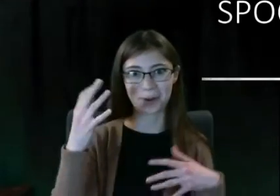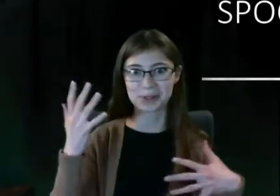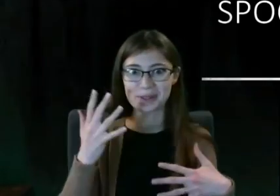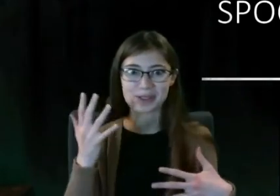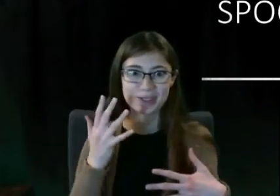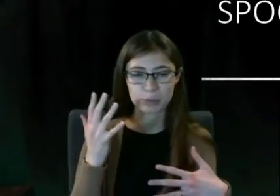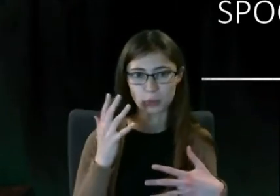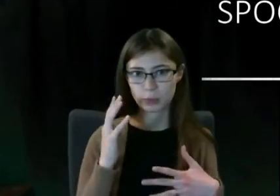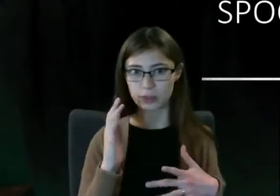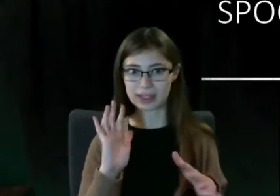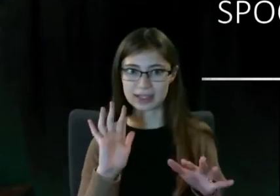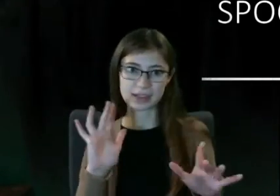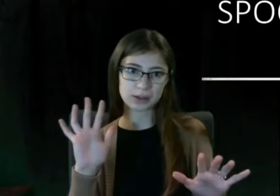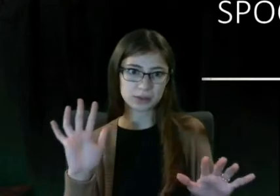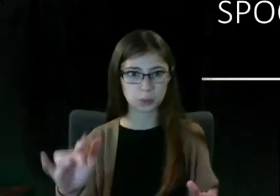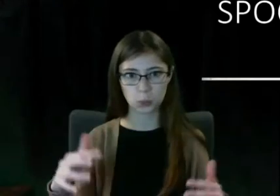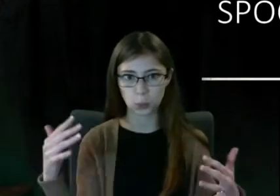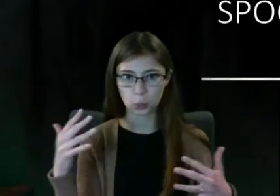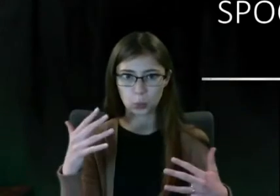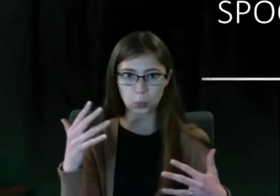is spooky.